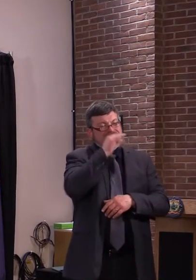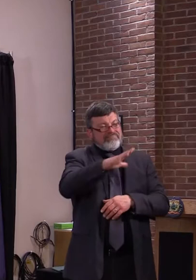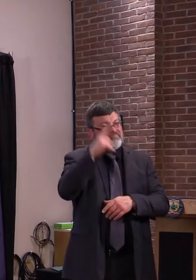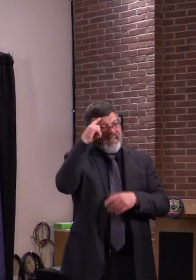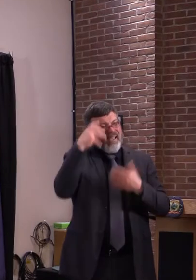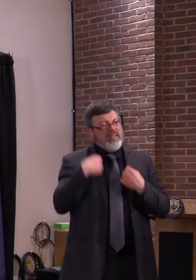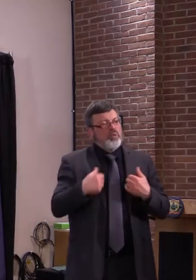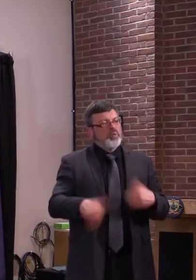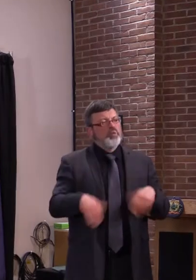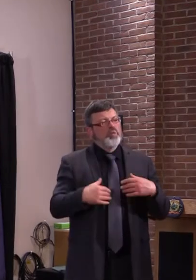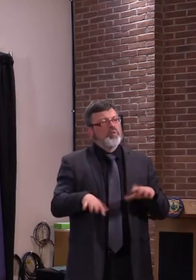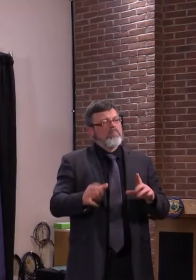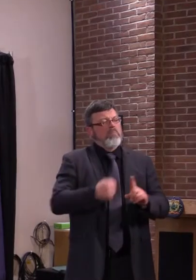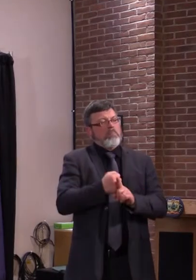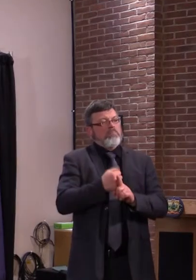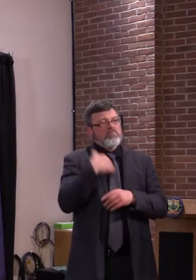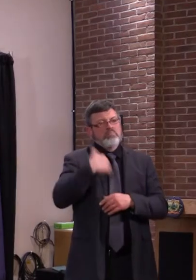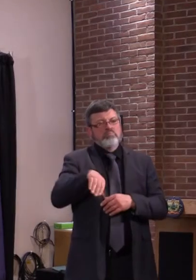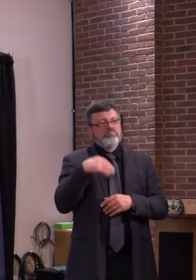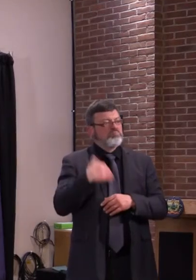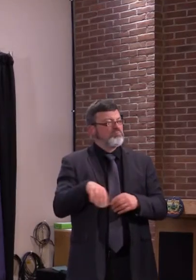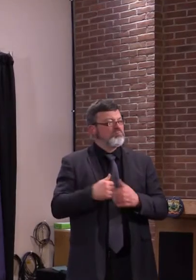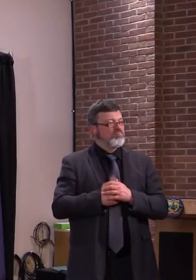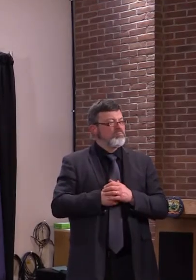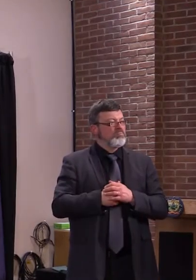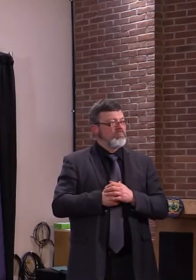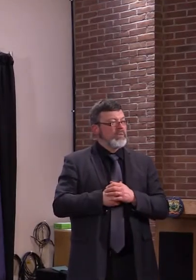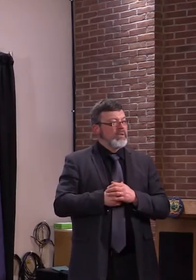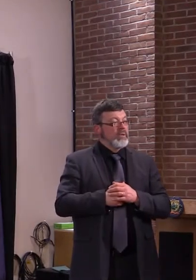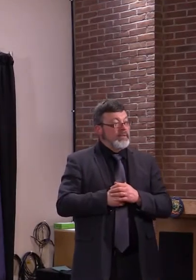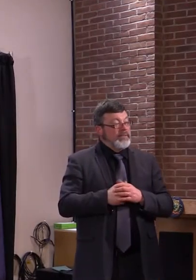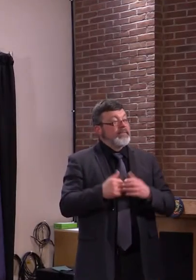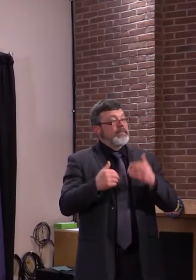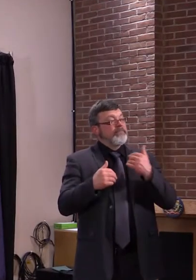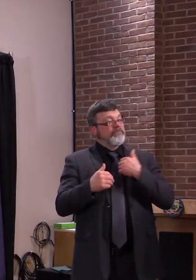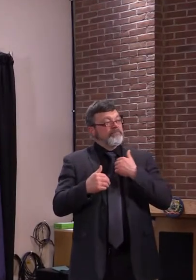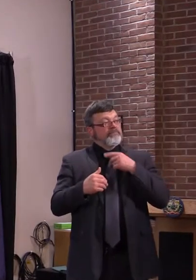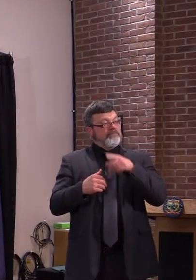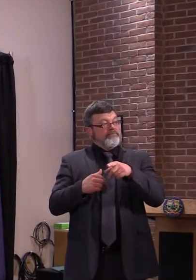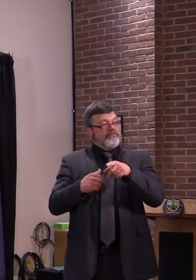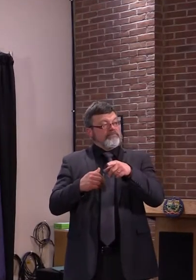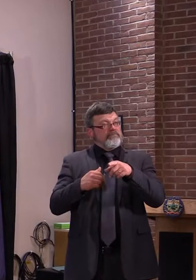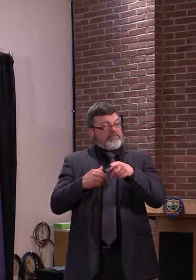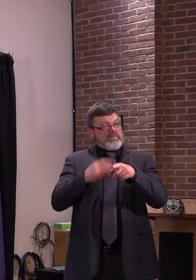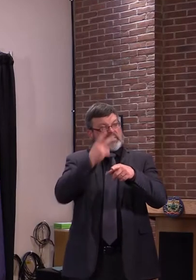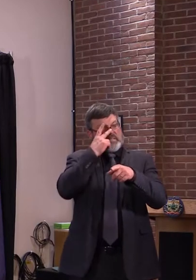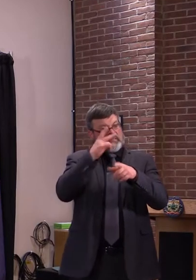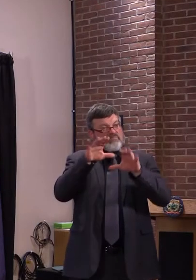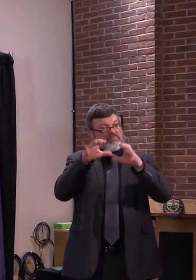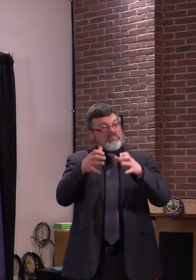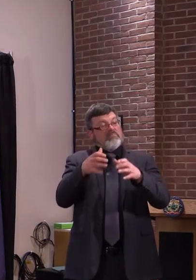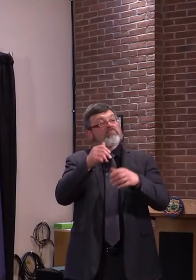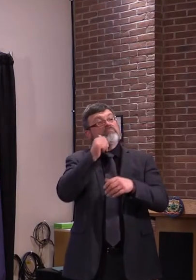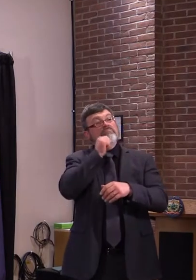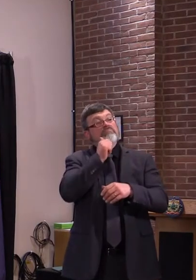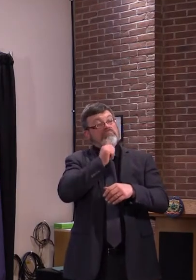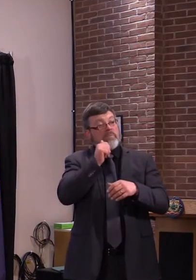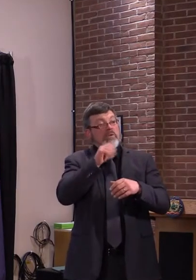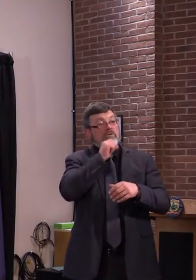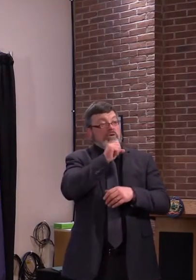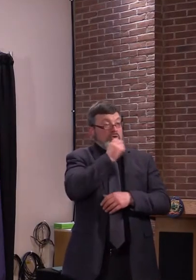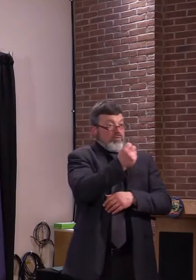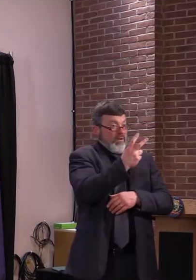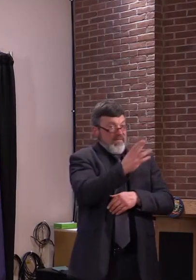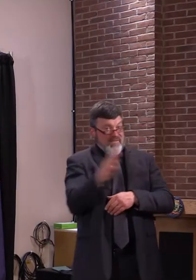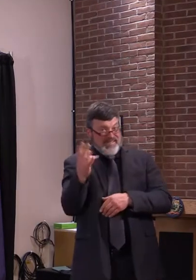aged 12 to 17 had more emergency department visits for some mental health conditions, including